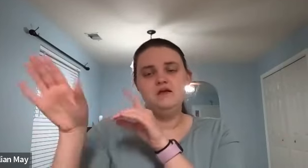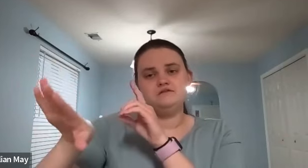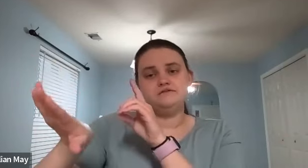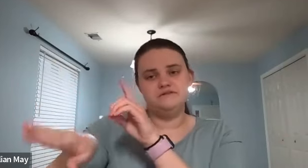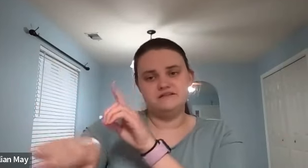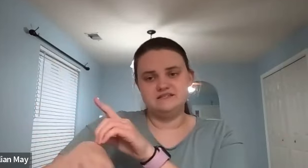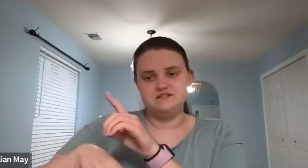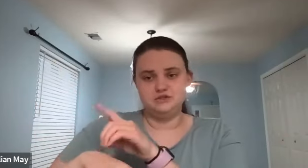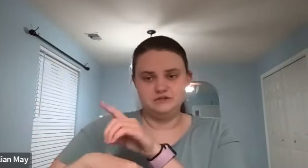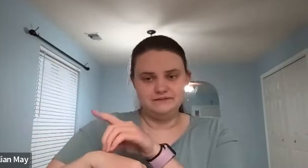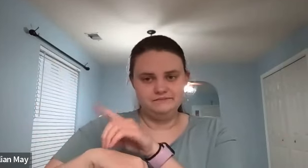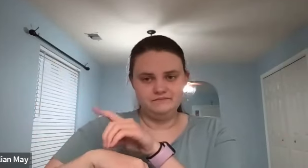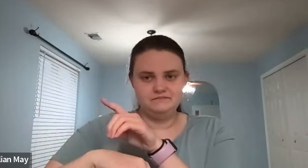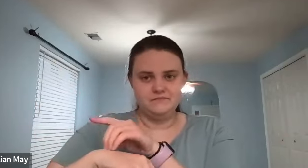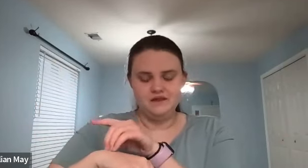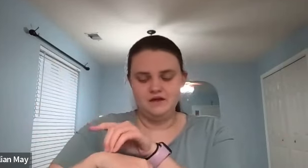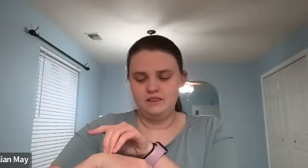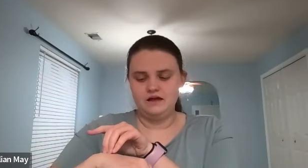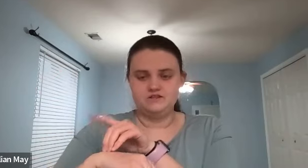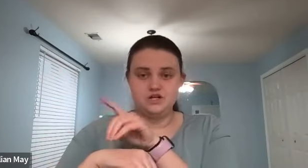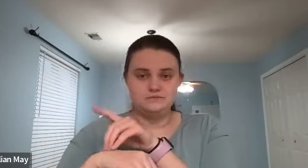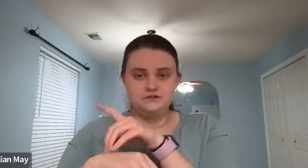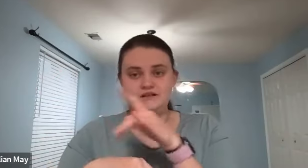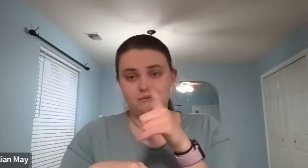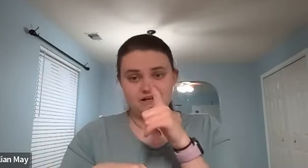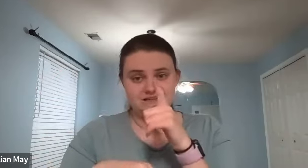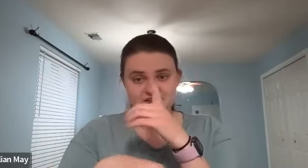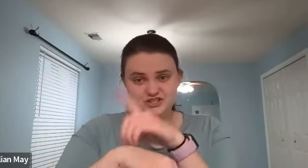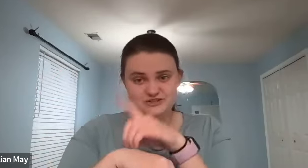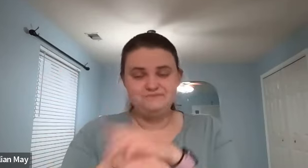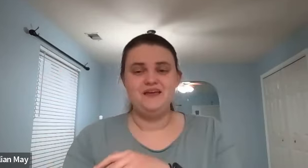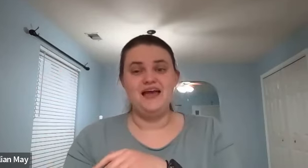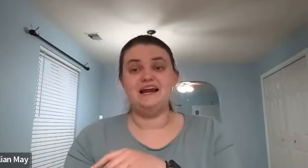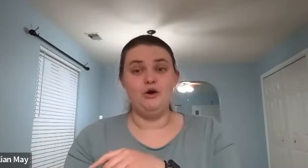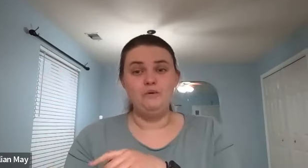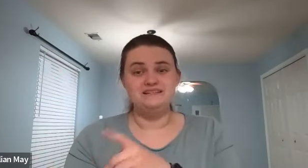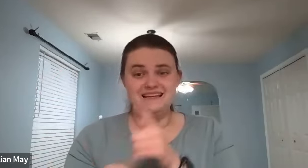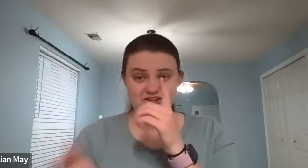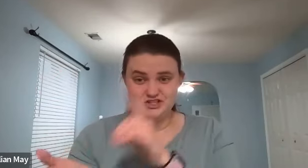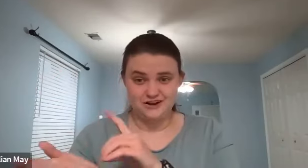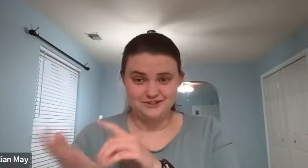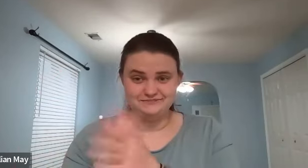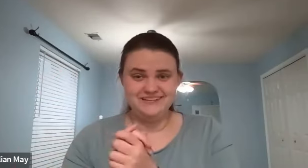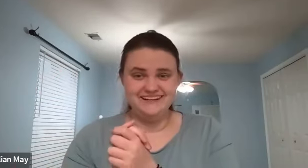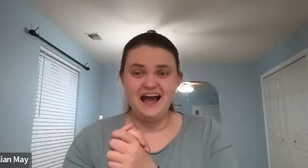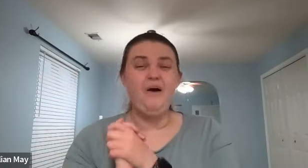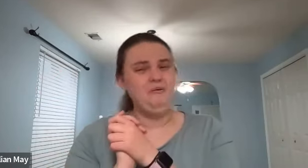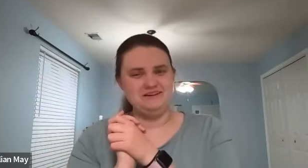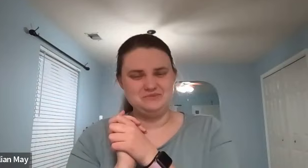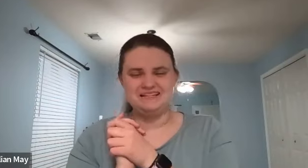For fun fact, this is duty, like job duty, like when I say lunch duty, and I always say lunch doctor. Always, when I say